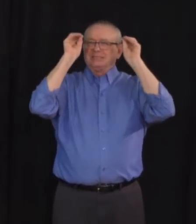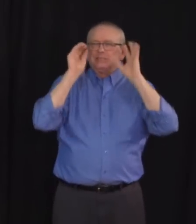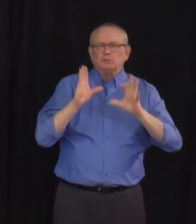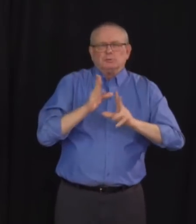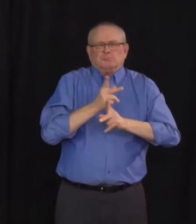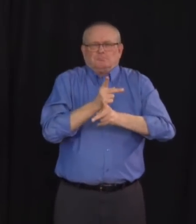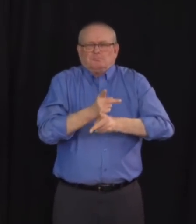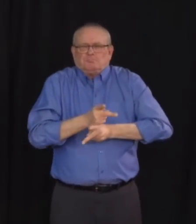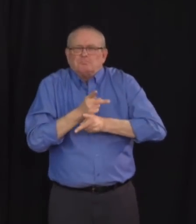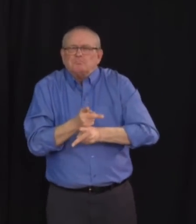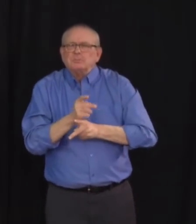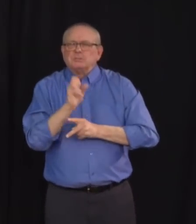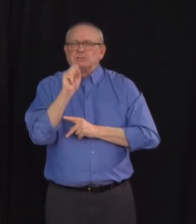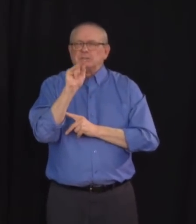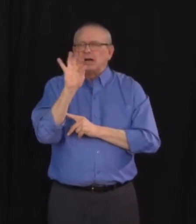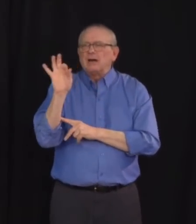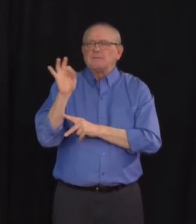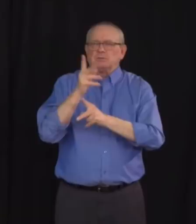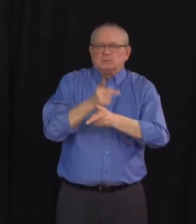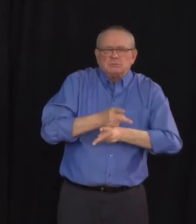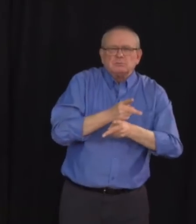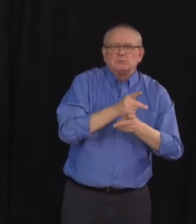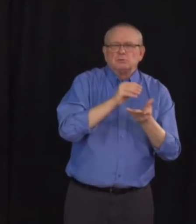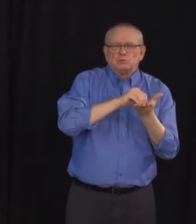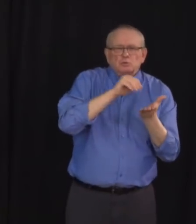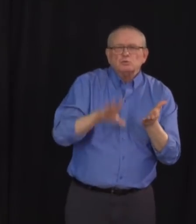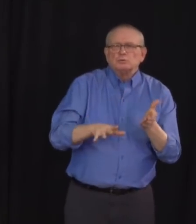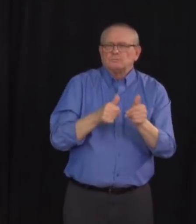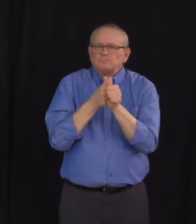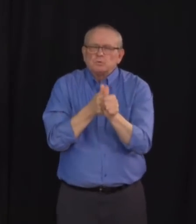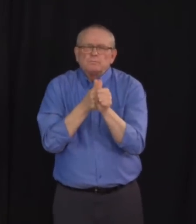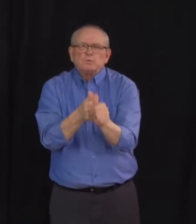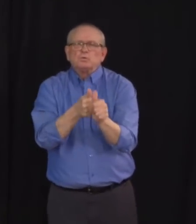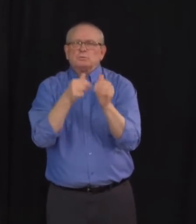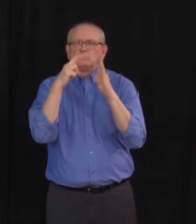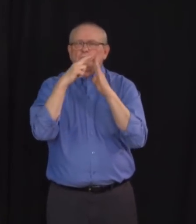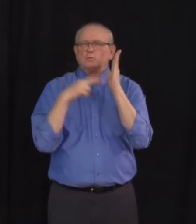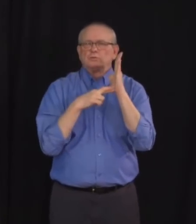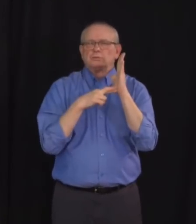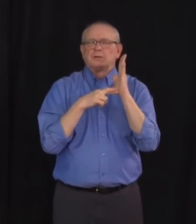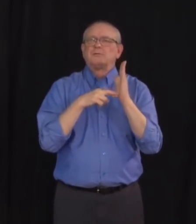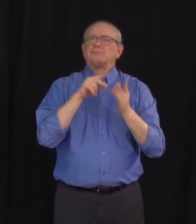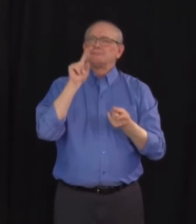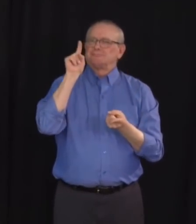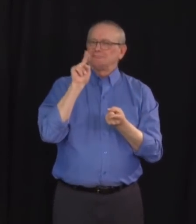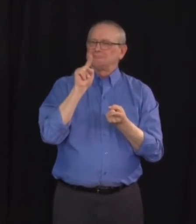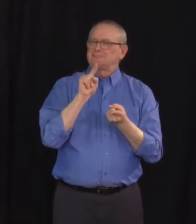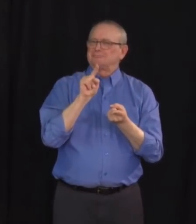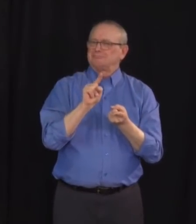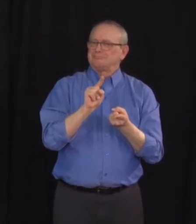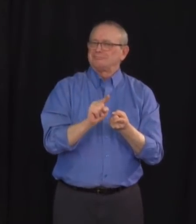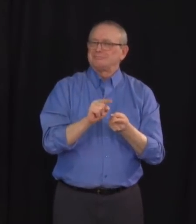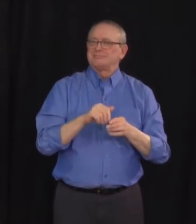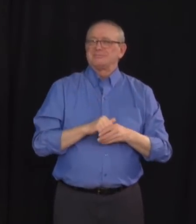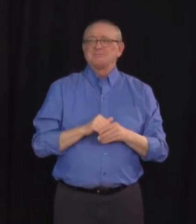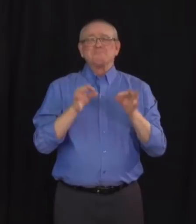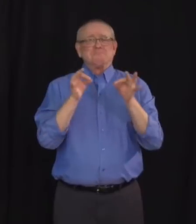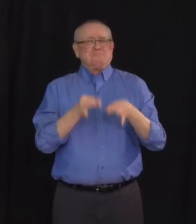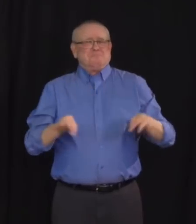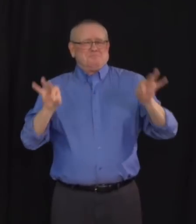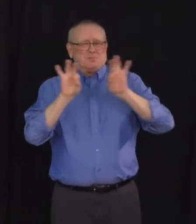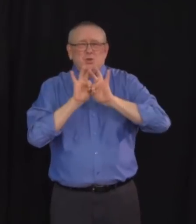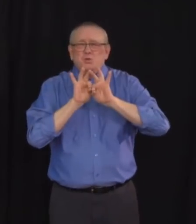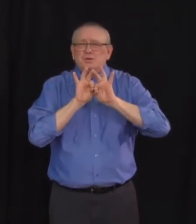students. However, it remains crucial that we keep transmission low and our case numbers falling. That is the best way to